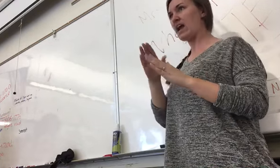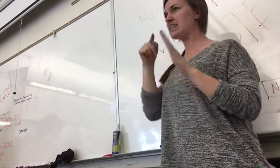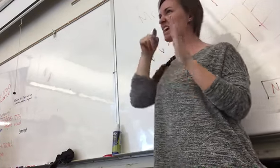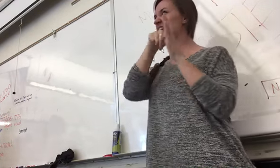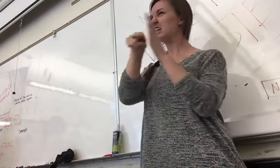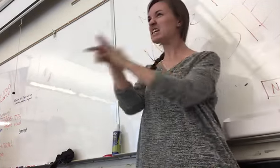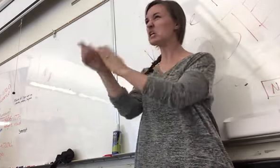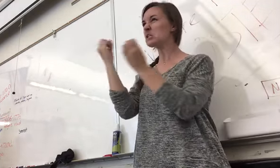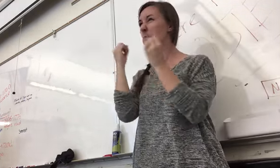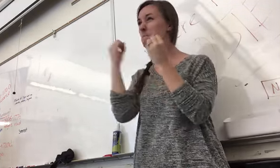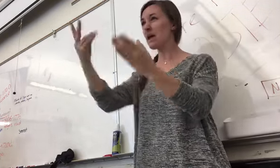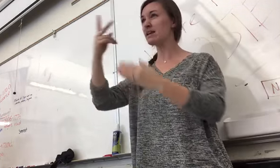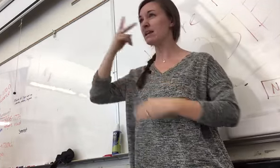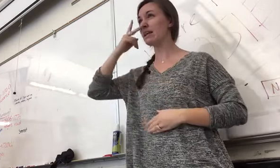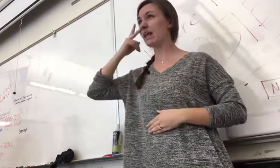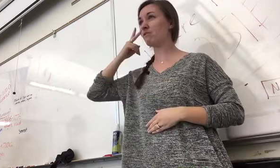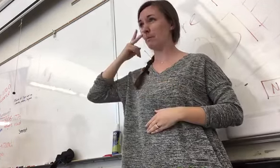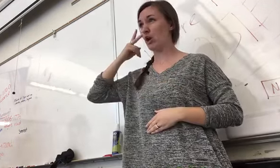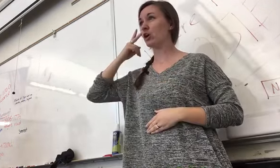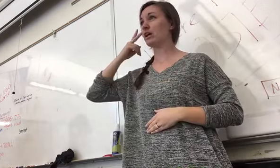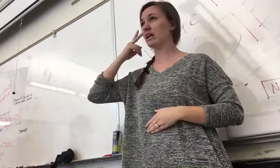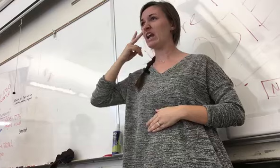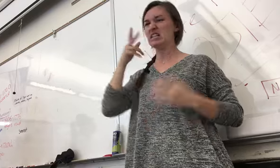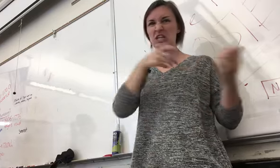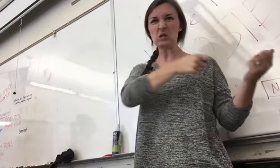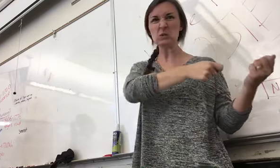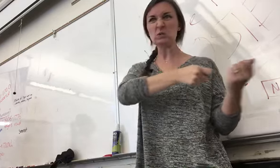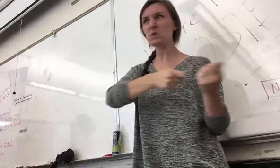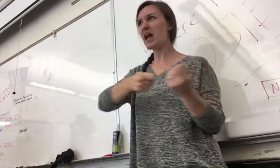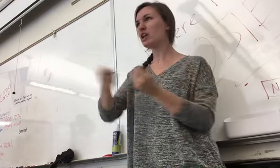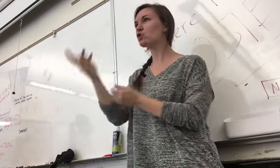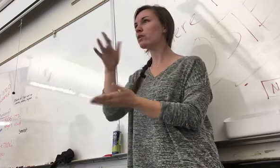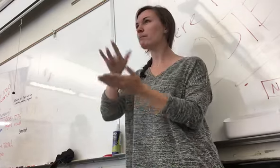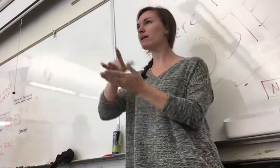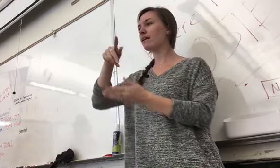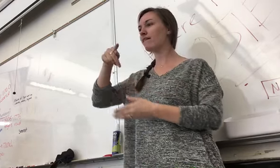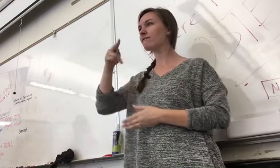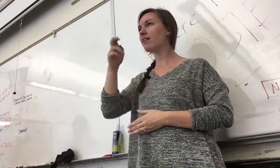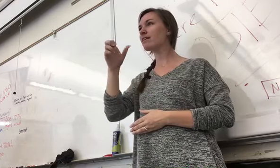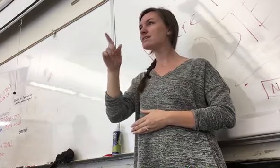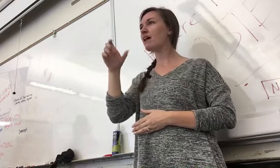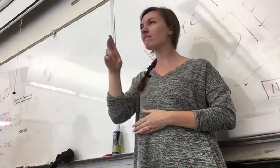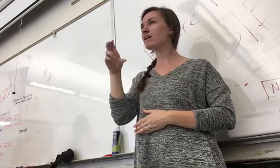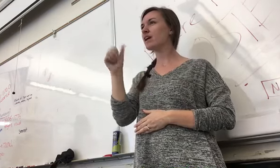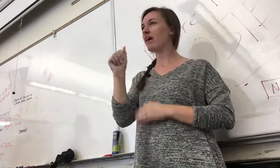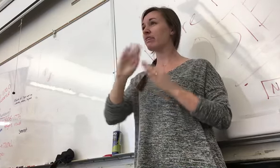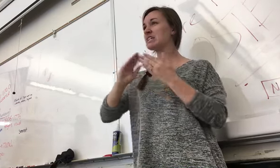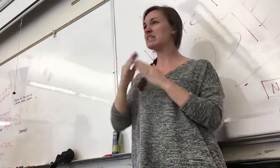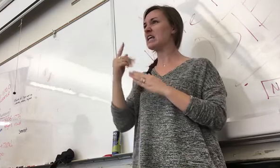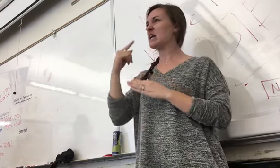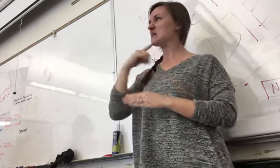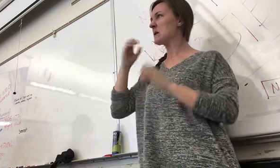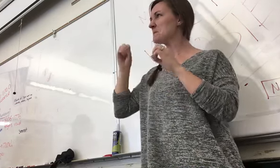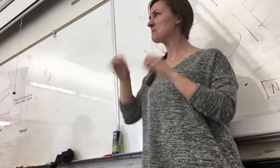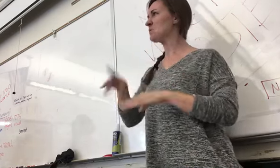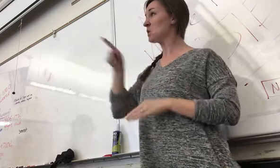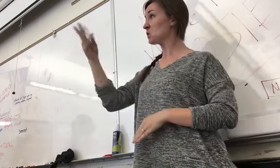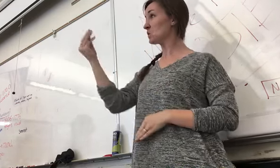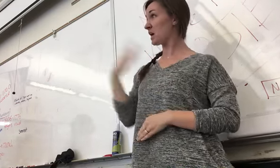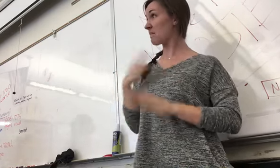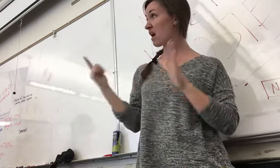Native Americans, kill them along the way, drag them to the center of Philadelphia, and say, this is what you get when you tell us we can't live on